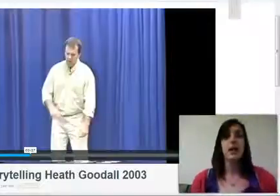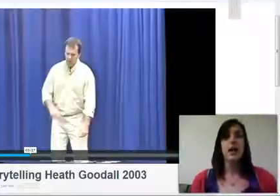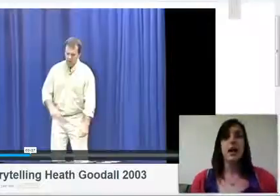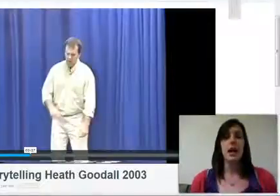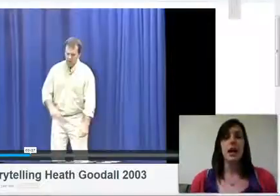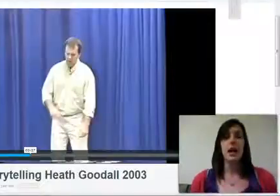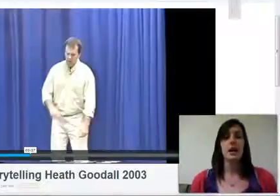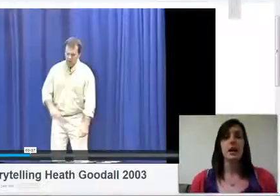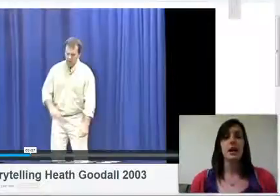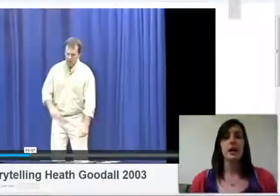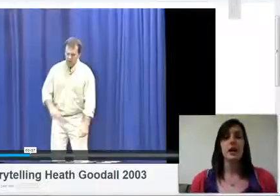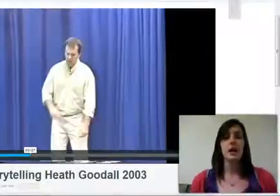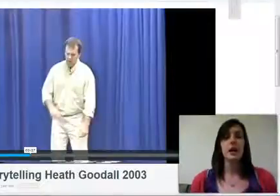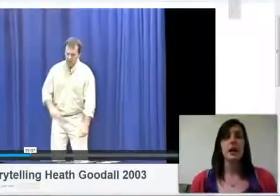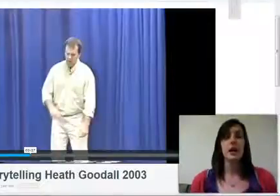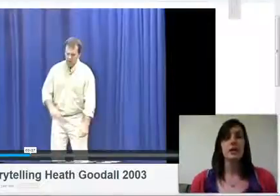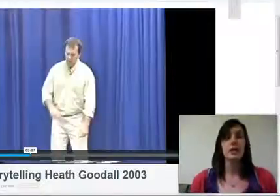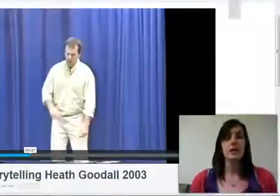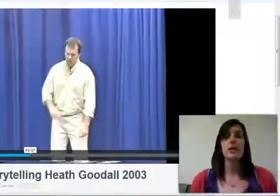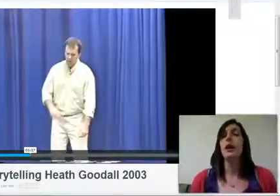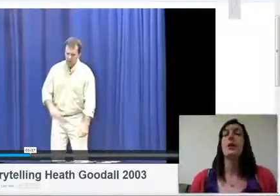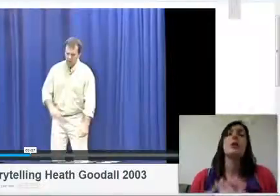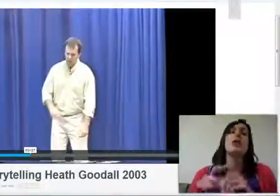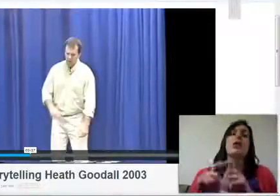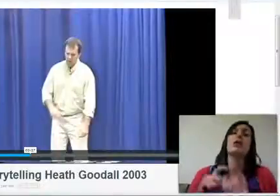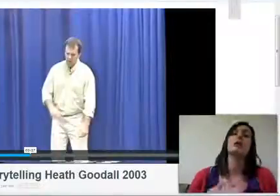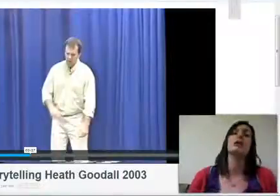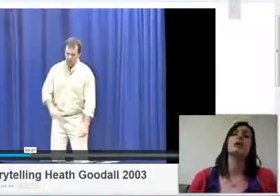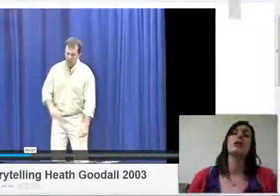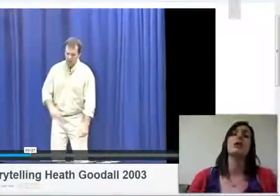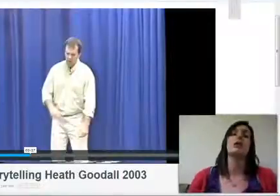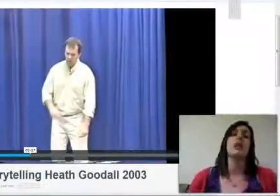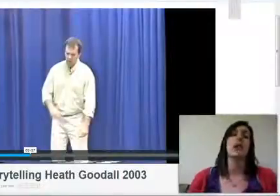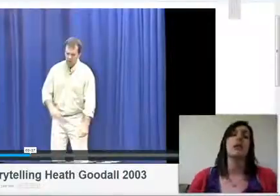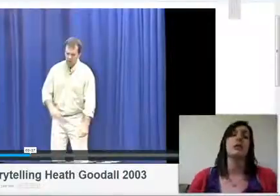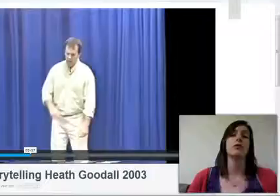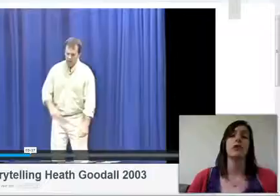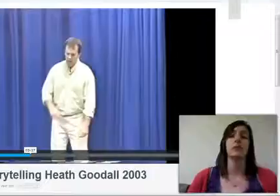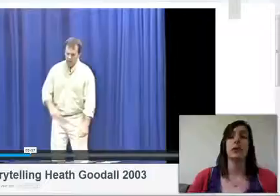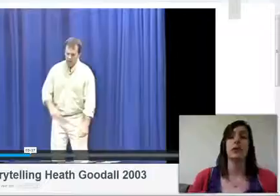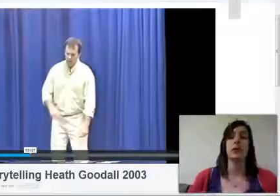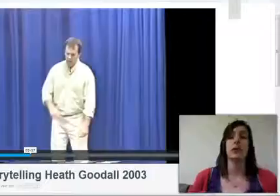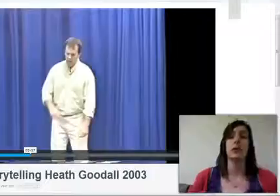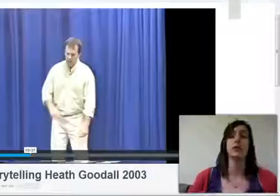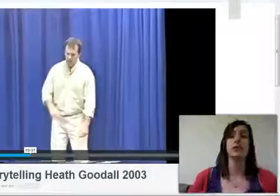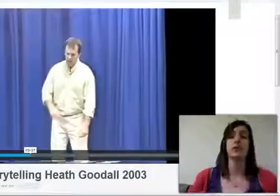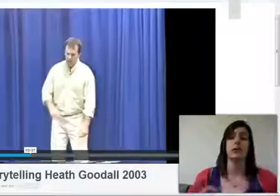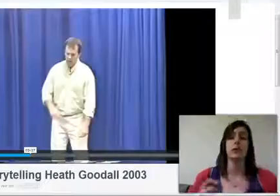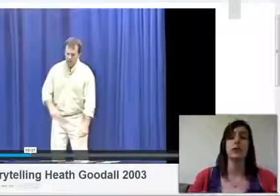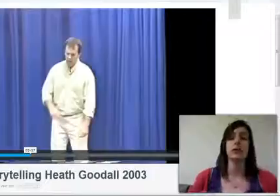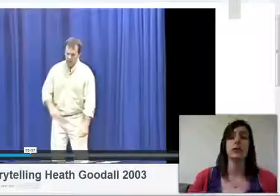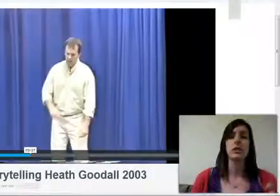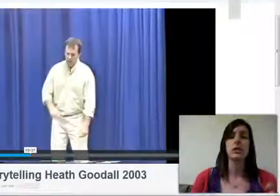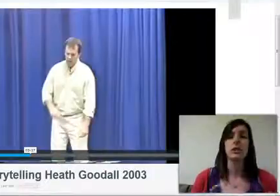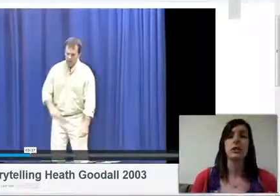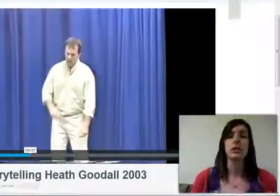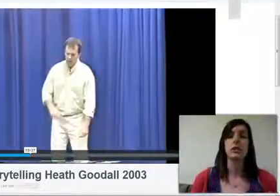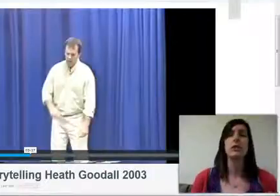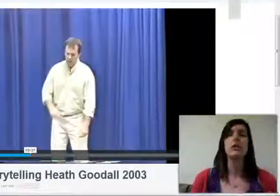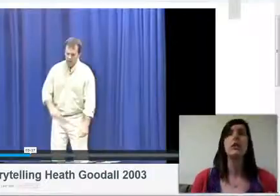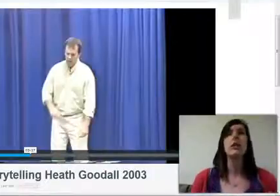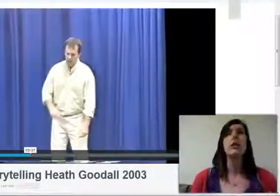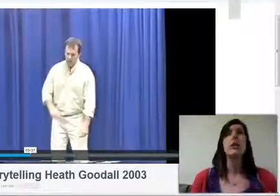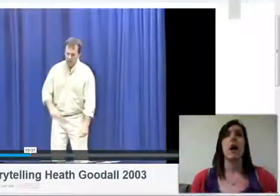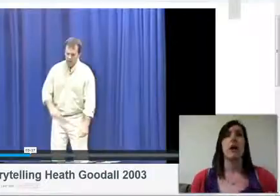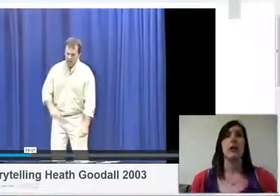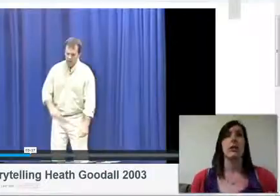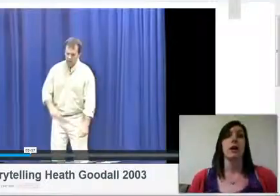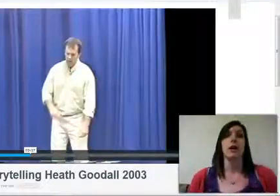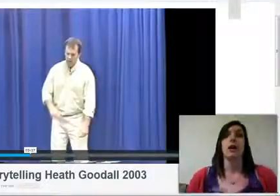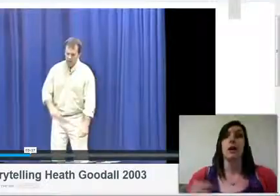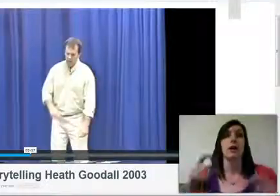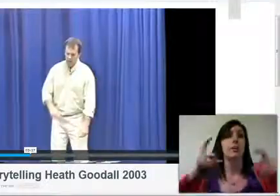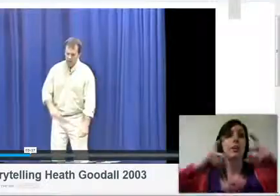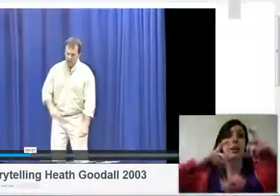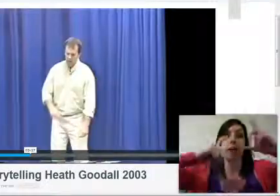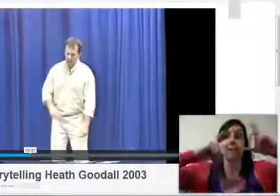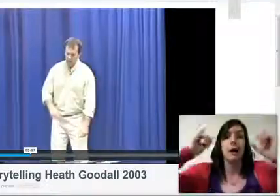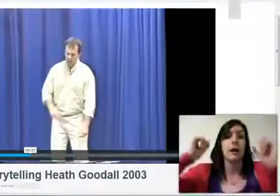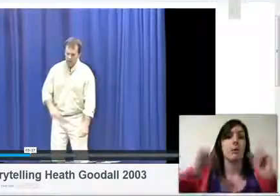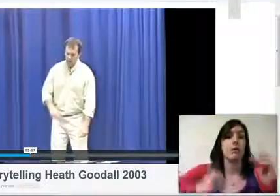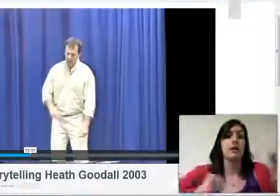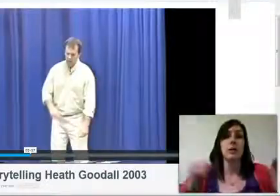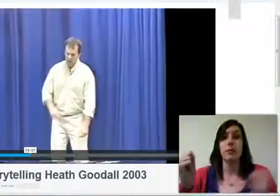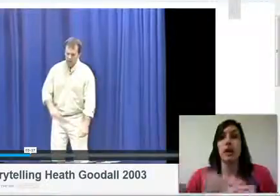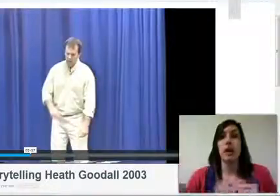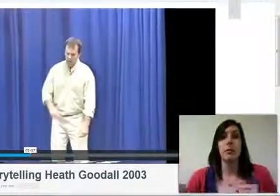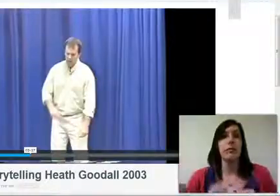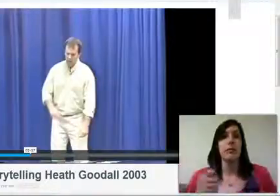house, and being able to do that with the intonation of my voice and my facial expressions, like maybe